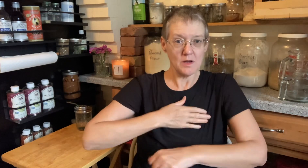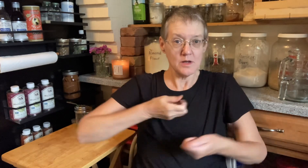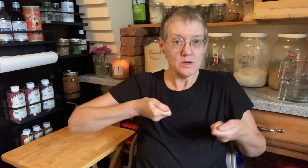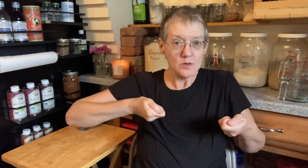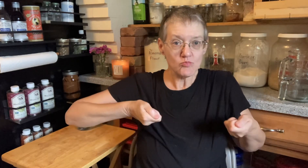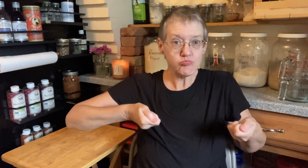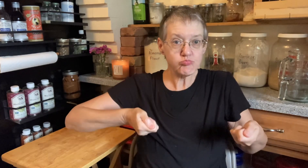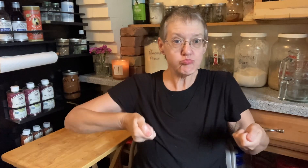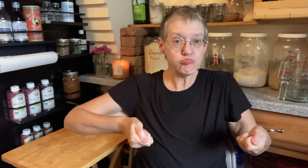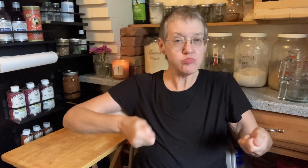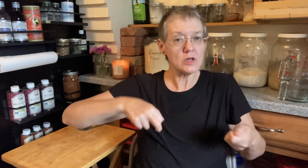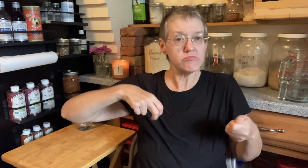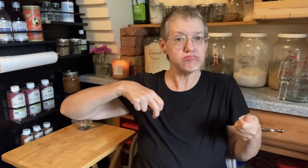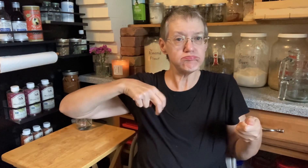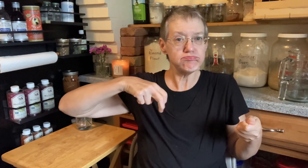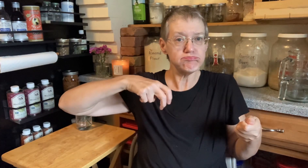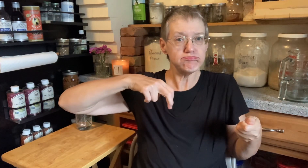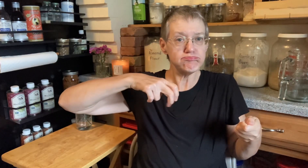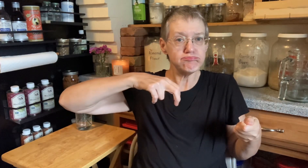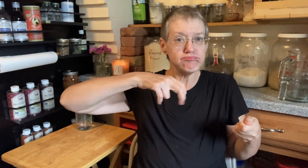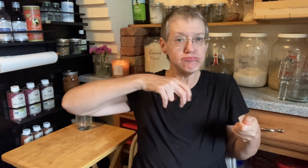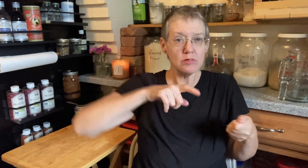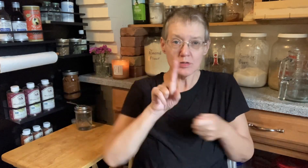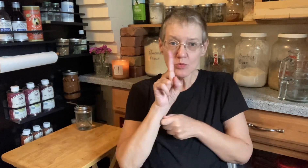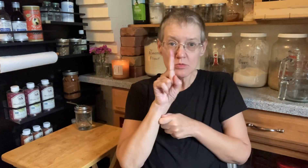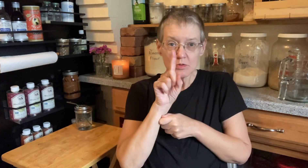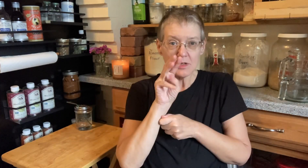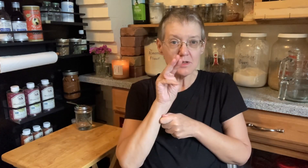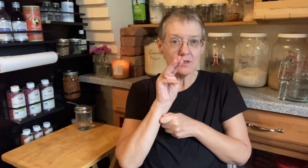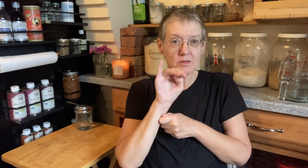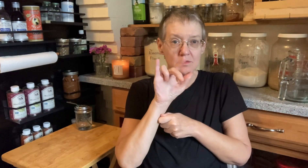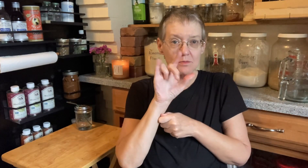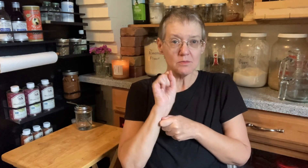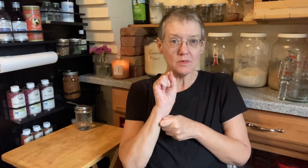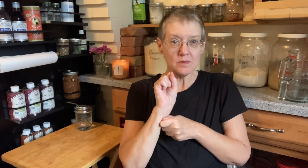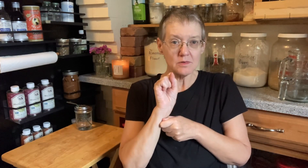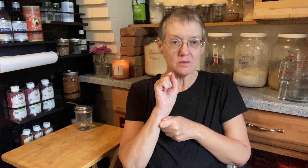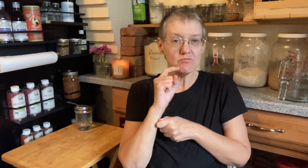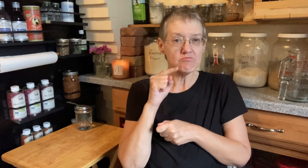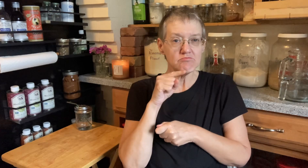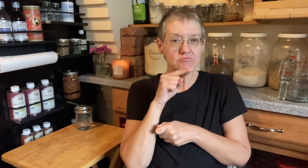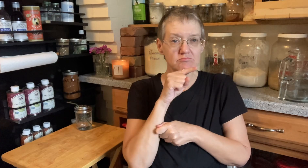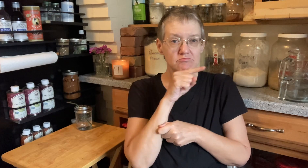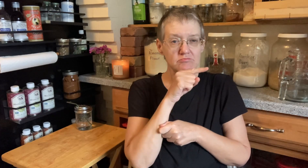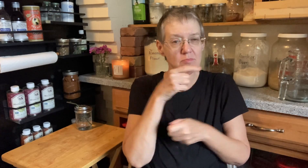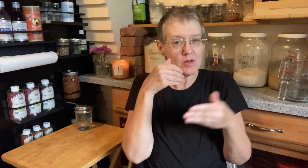That day, I took my walker and I walked the 1 mile to the closest grocery store.